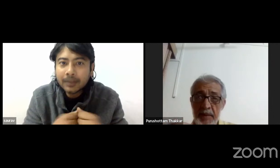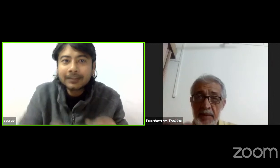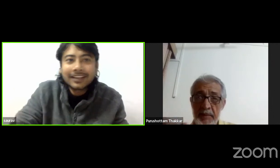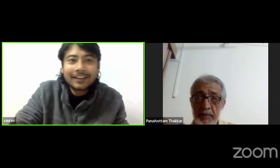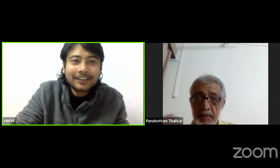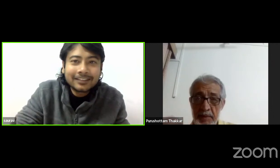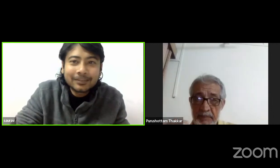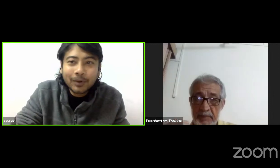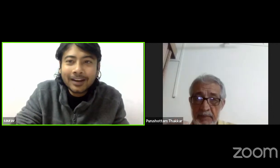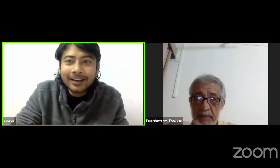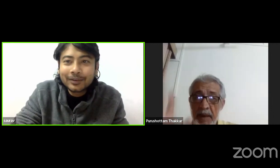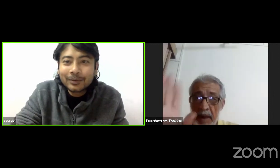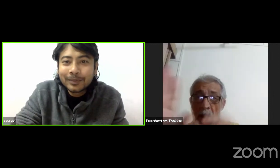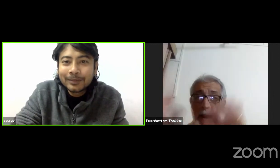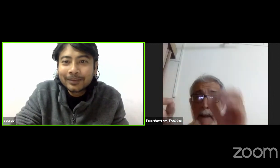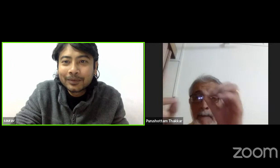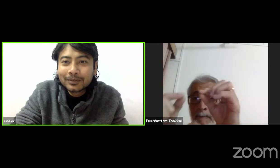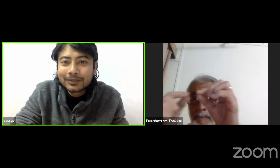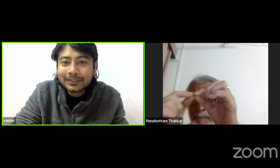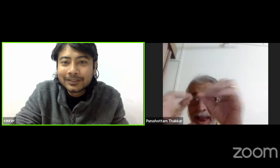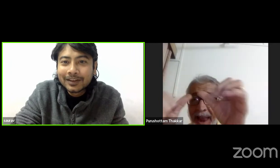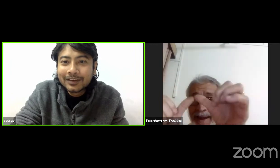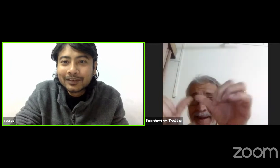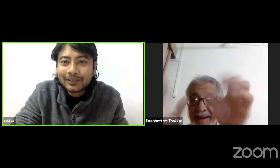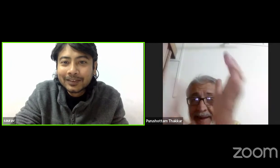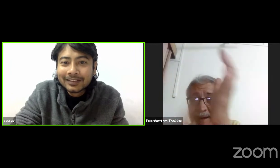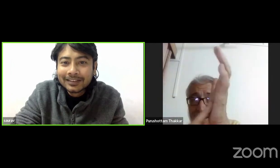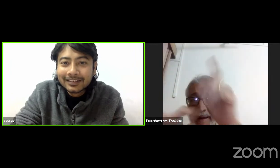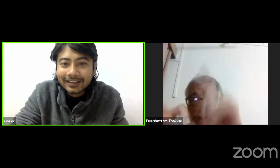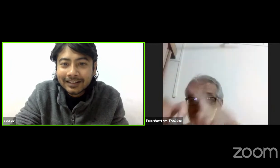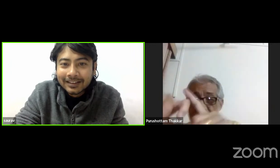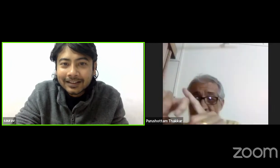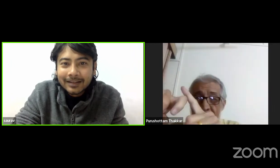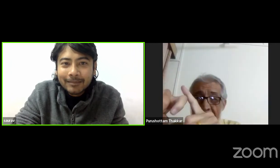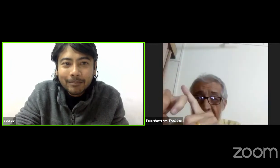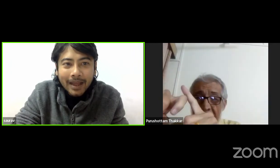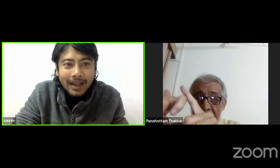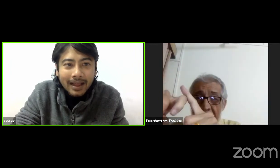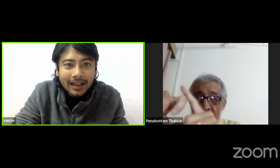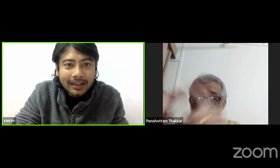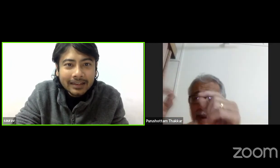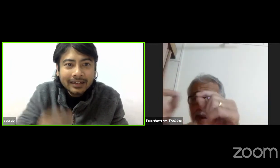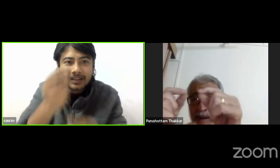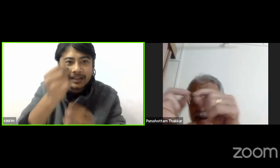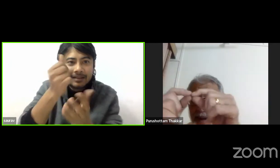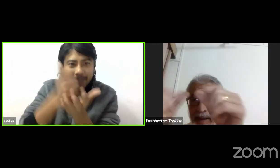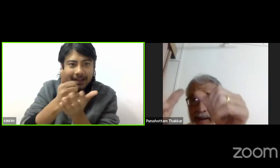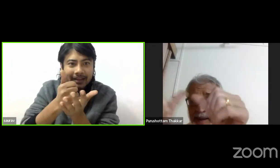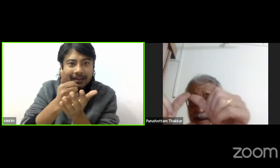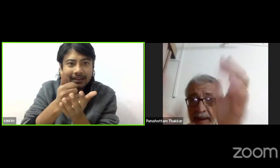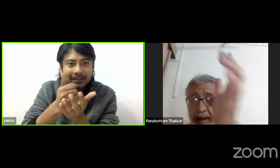Mataji, can we spotlight you? Maybe he wants to see you. I don't know what is it. Bank.